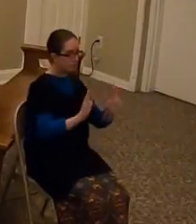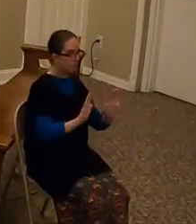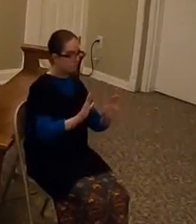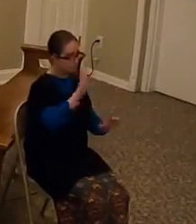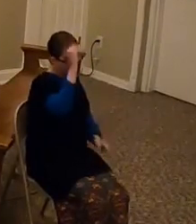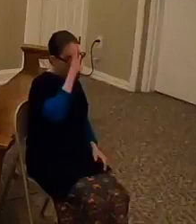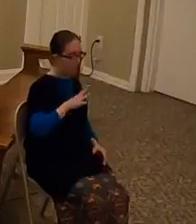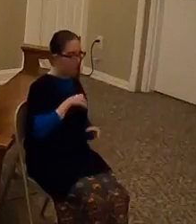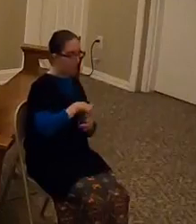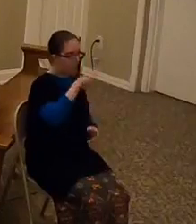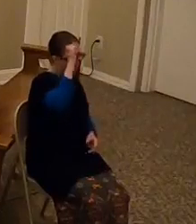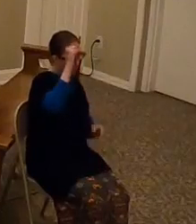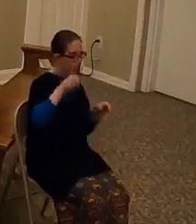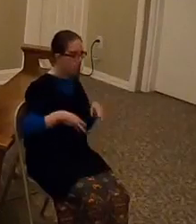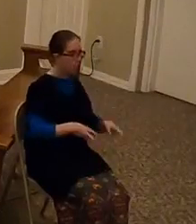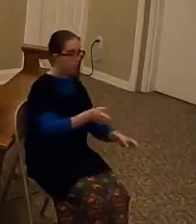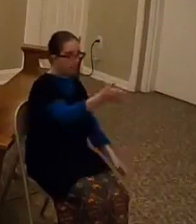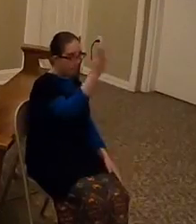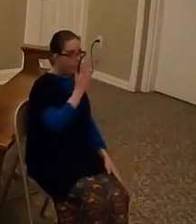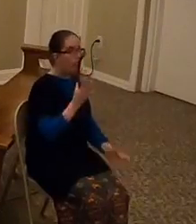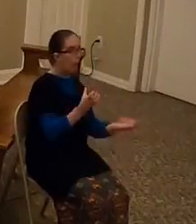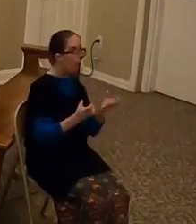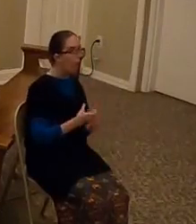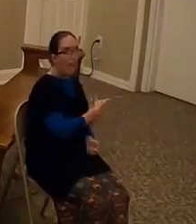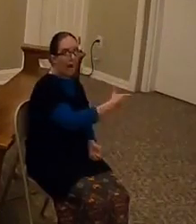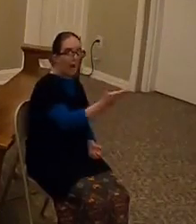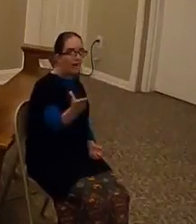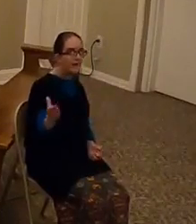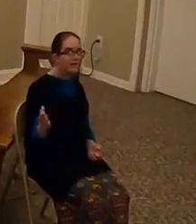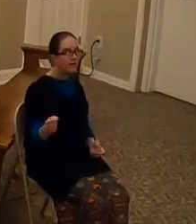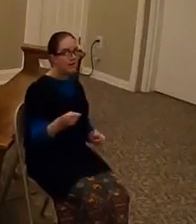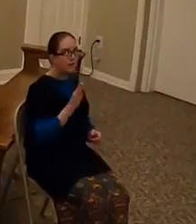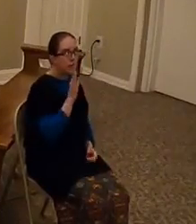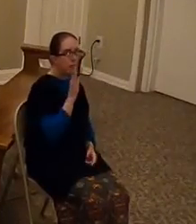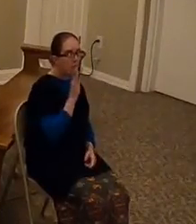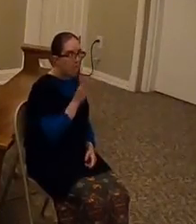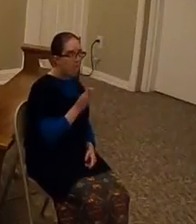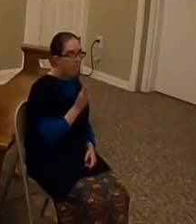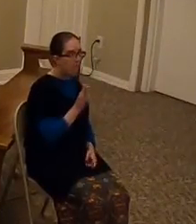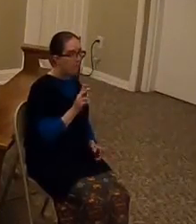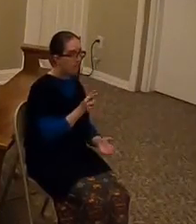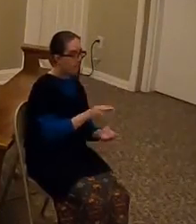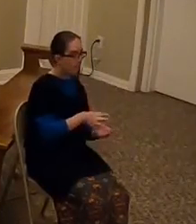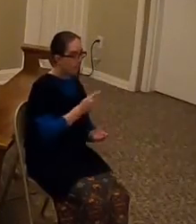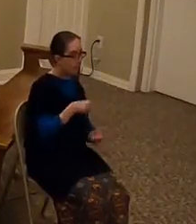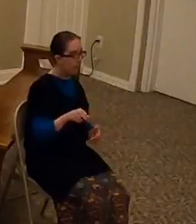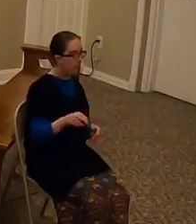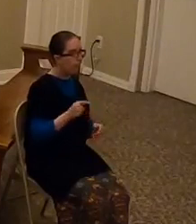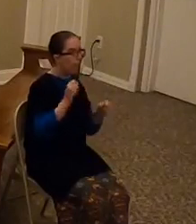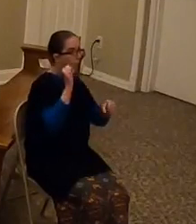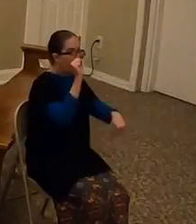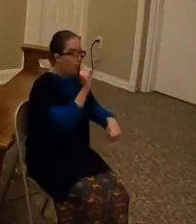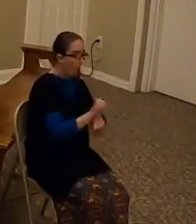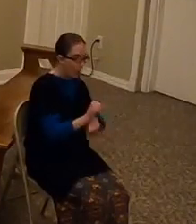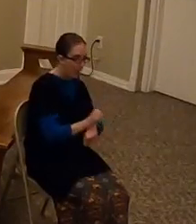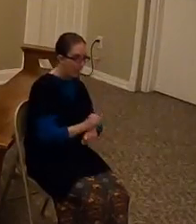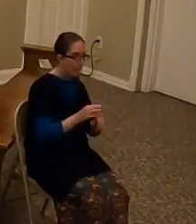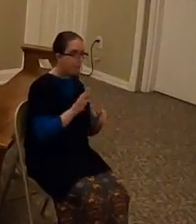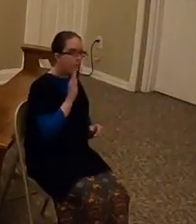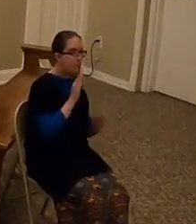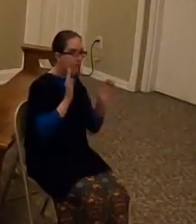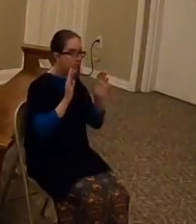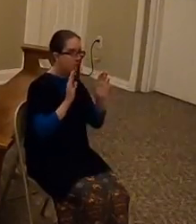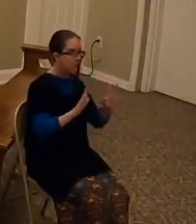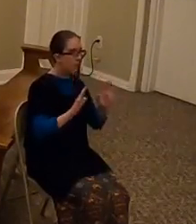ways. Hallelujah. God demands us to be perfect. Now, we're not perfect. The Bible said we're striving for